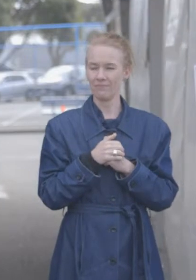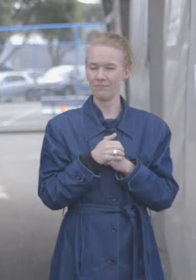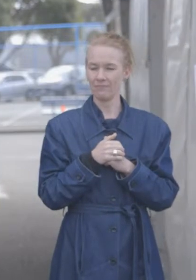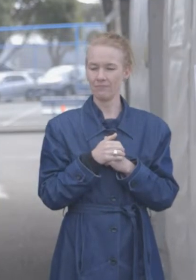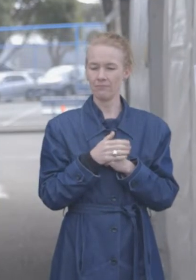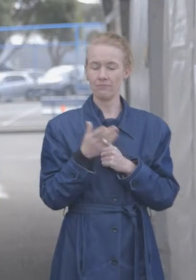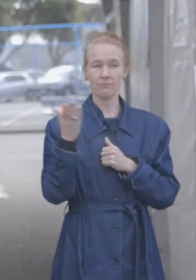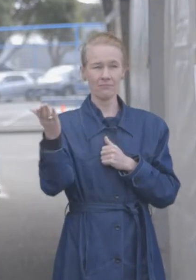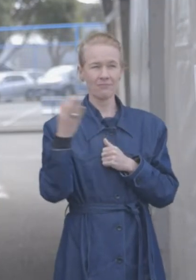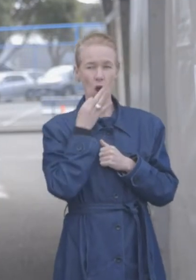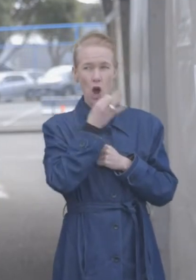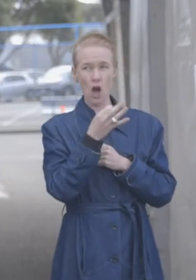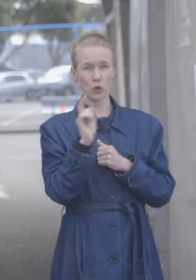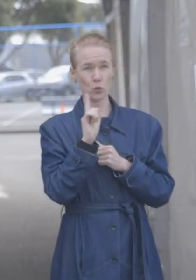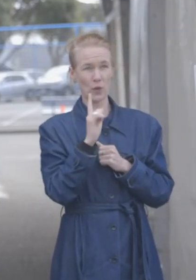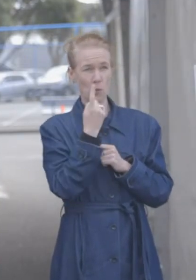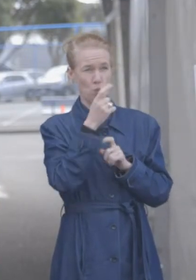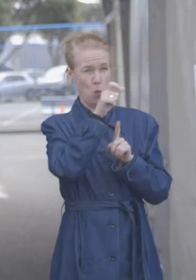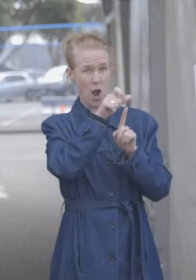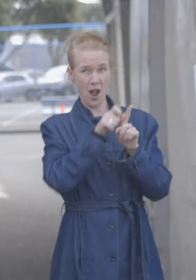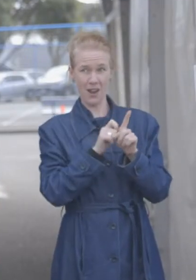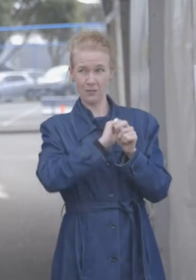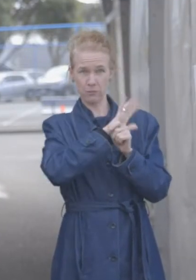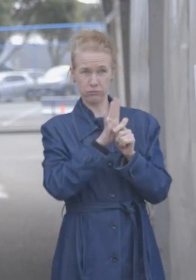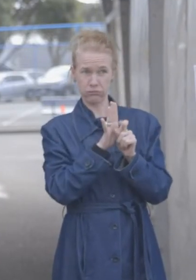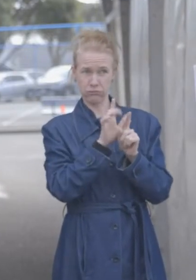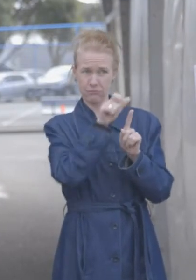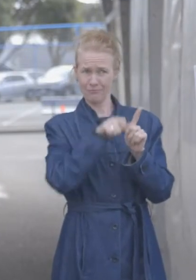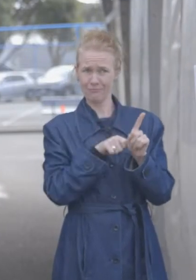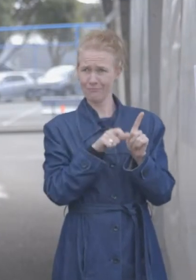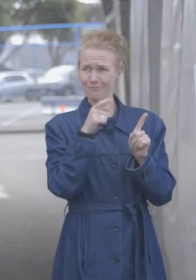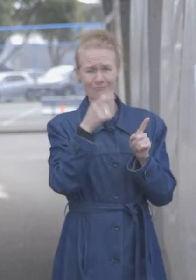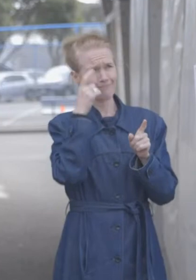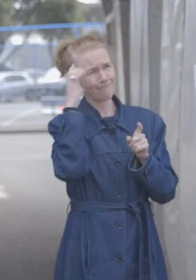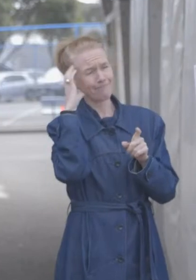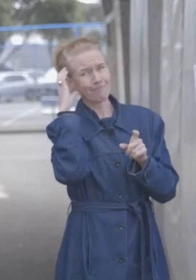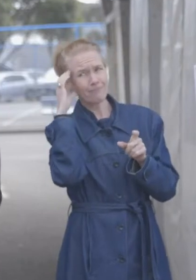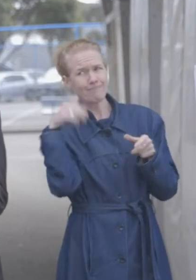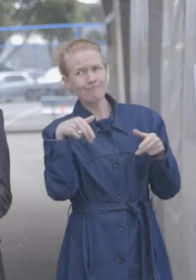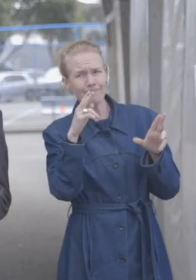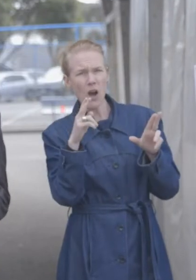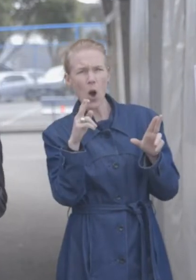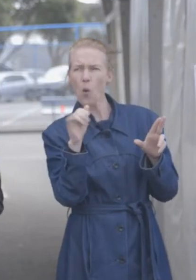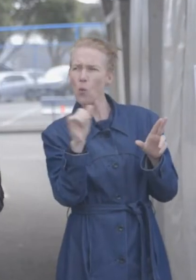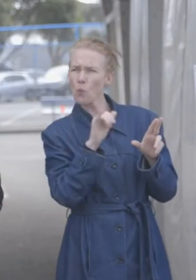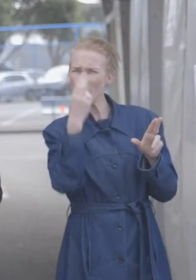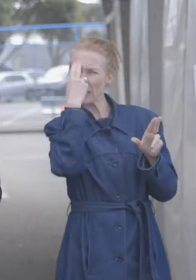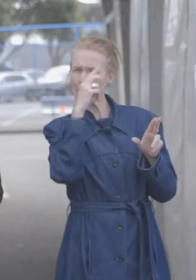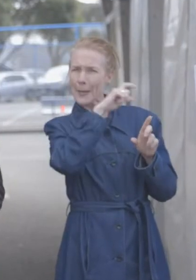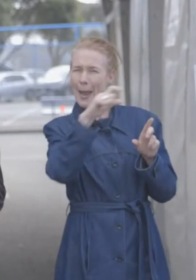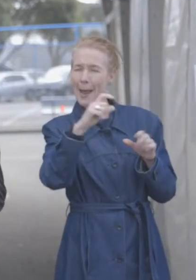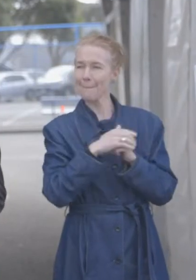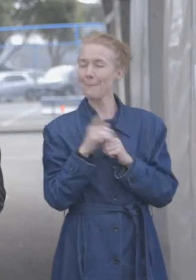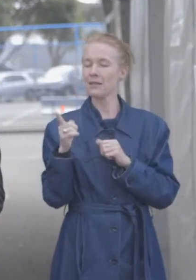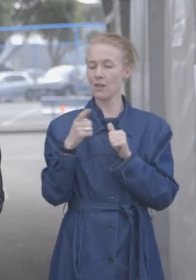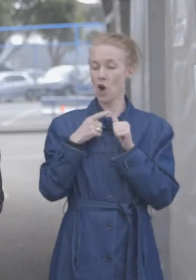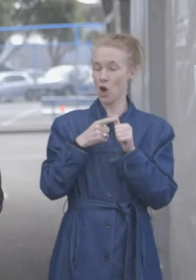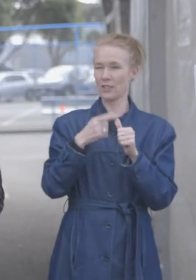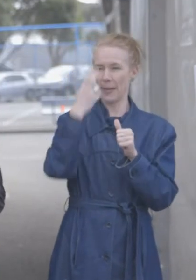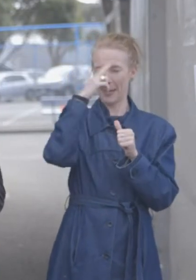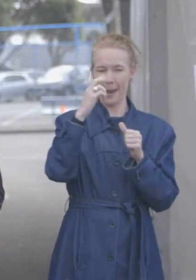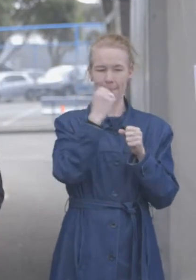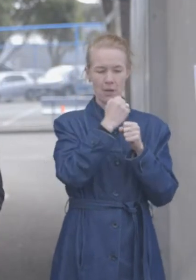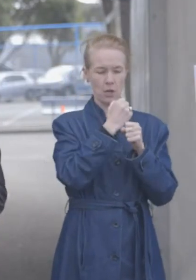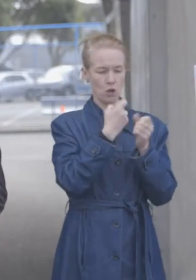That was, let me just check here, that was in the Grand Millennium facility. Now, the person, of course, as we always do, is